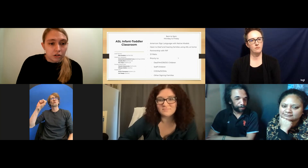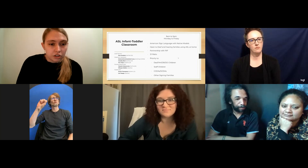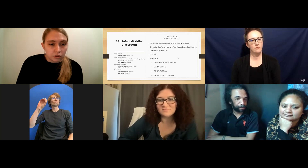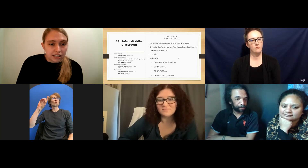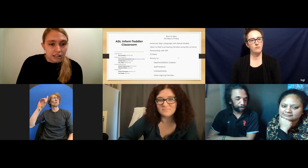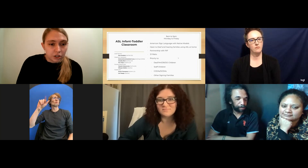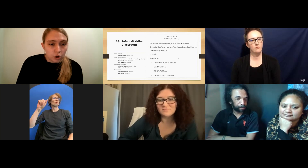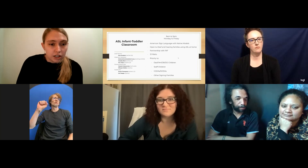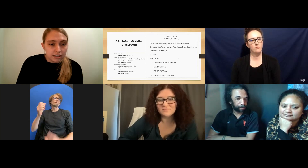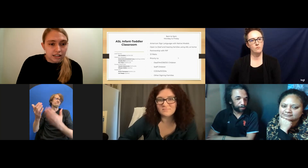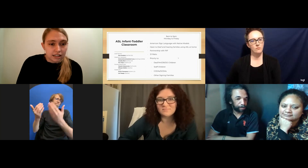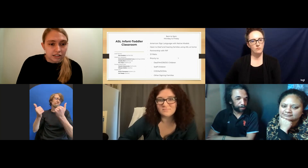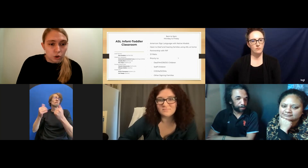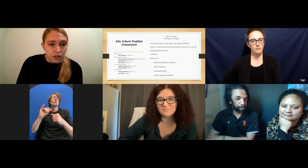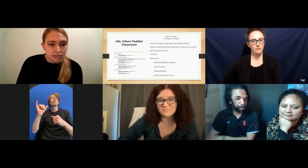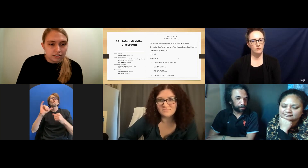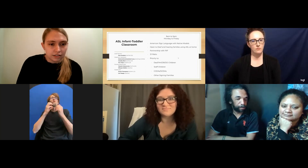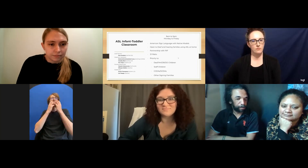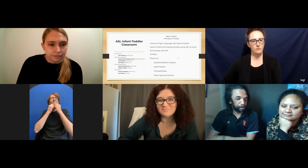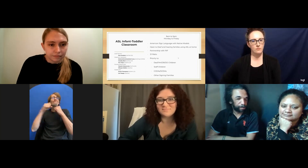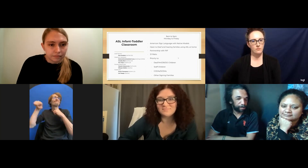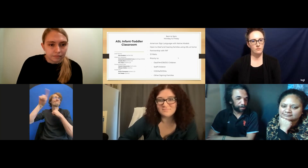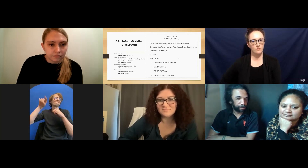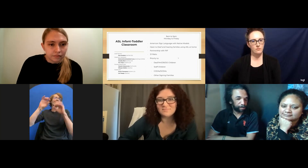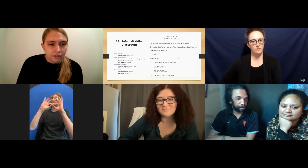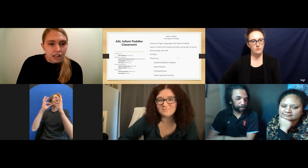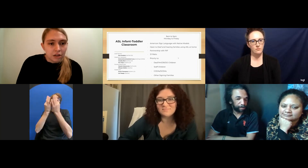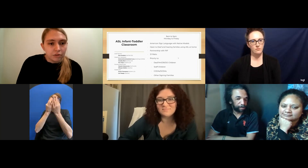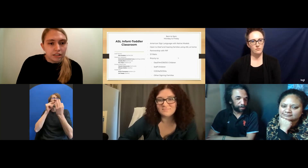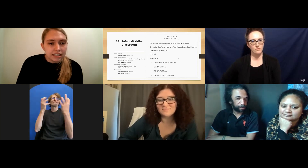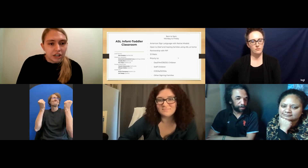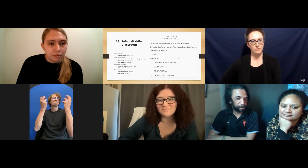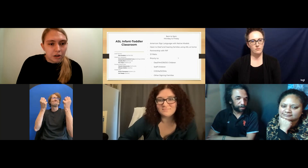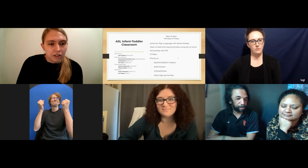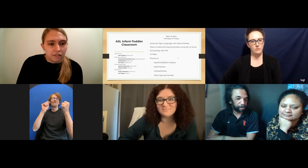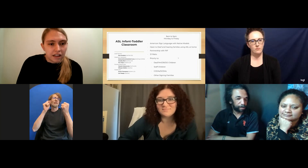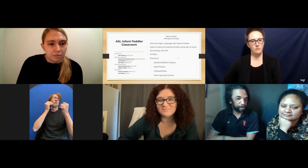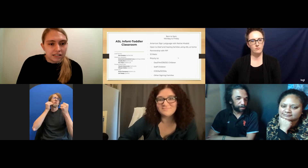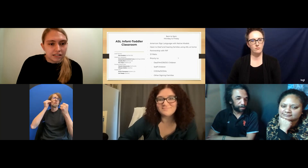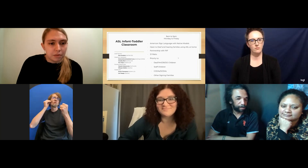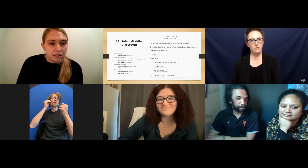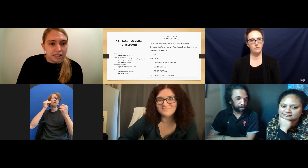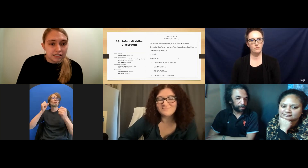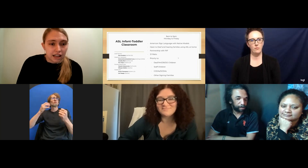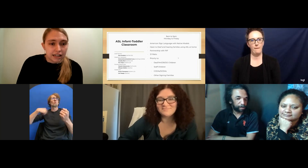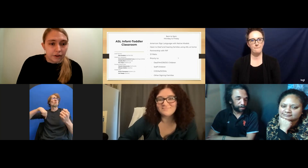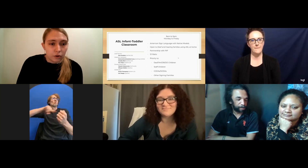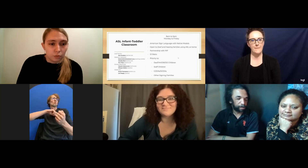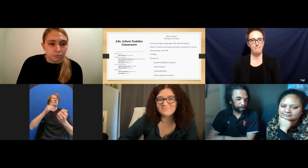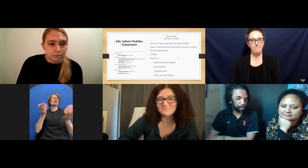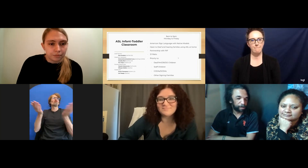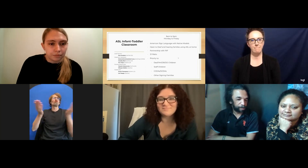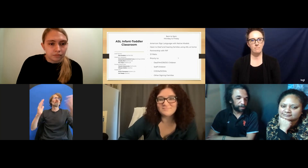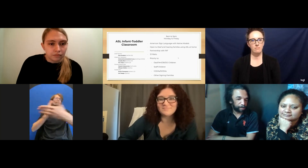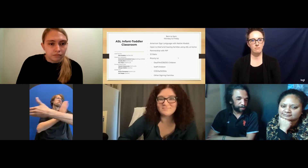We also accept CODAs and SODAs. We really care about the family's ability to sign at